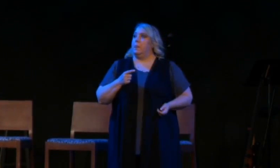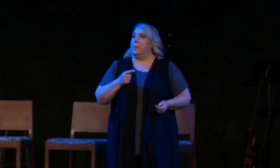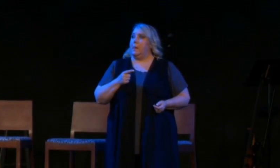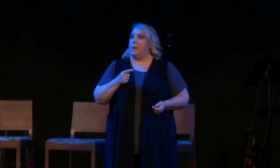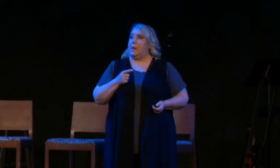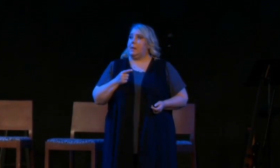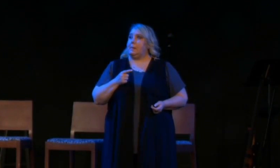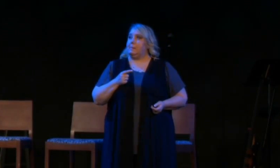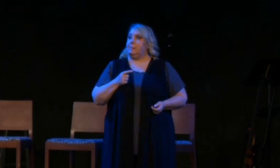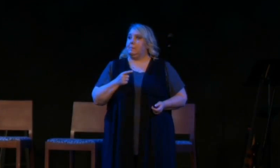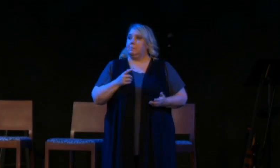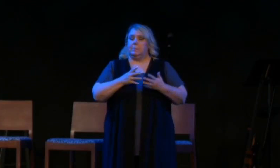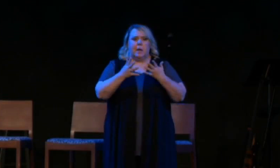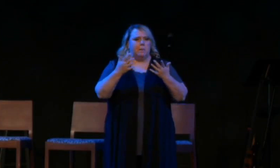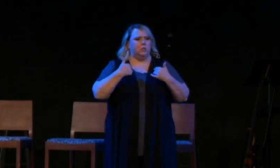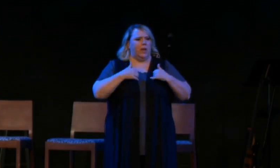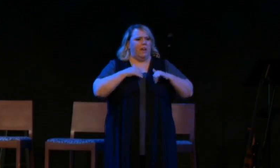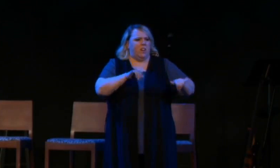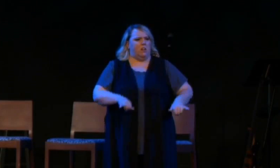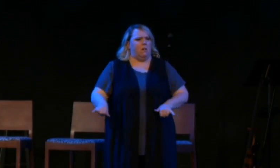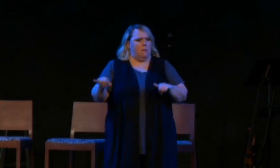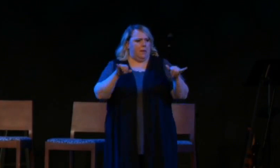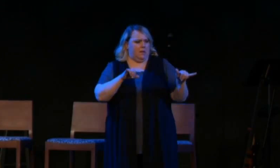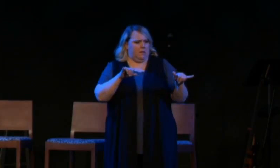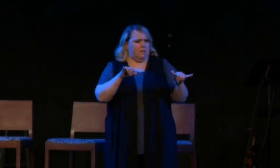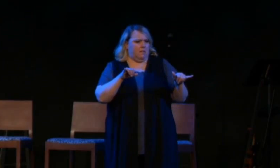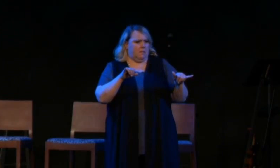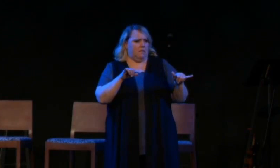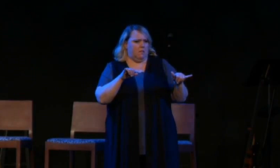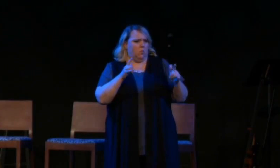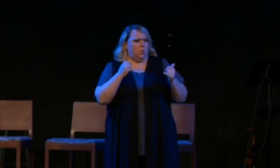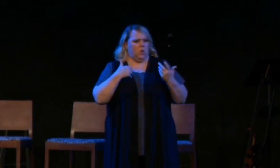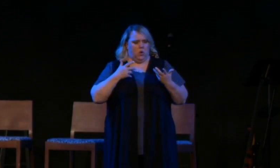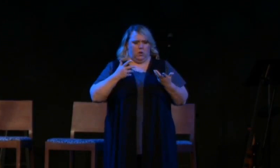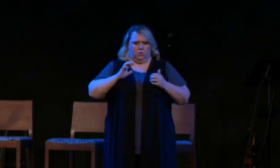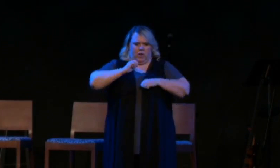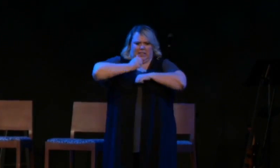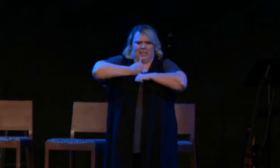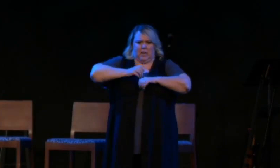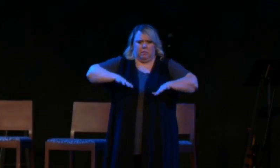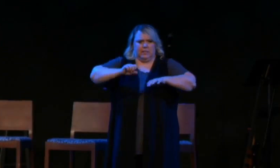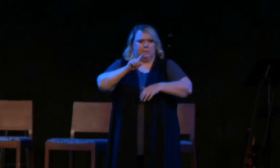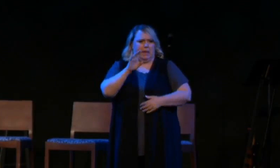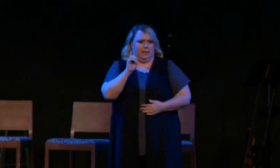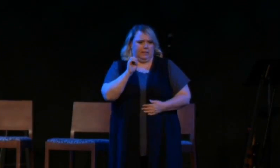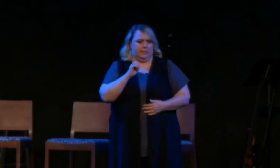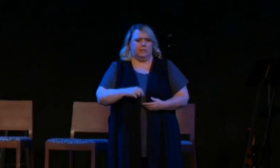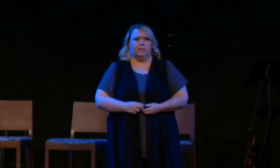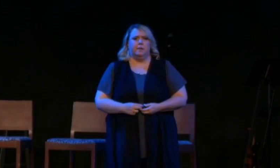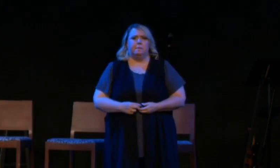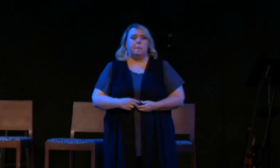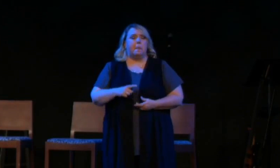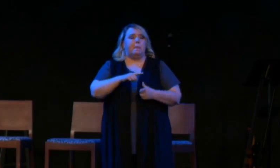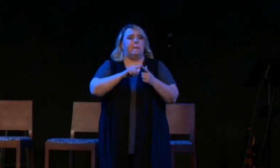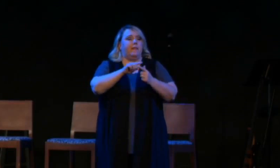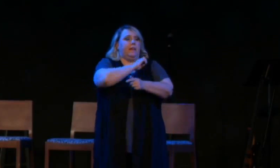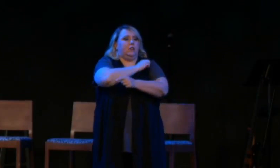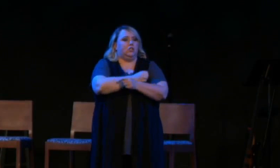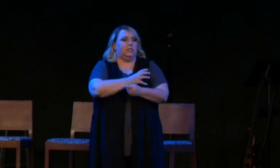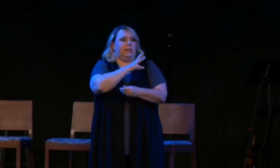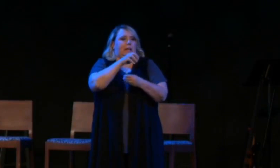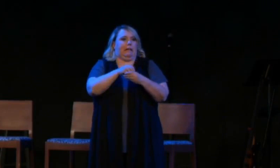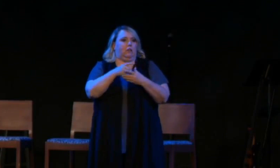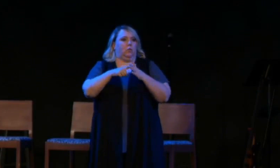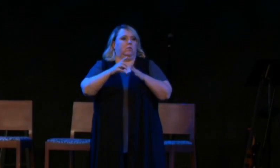well, how much do we hold in common if we're creating separate spaces? And then, as you can imagine, the energy to implement it is